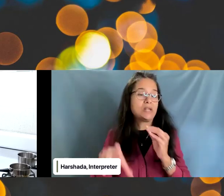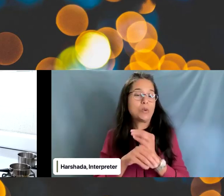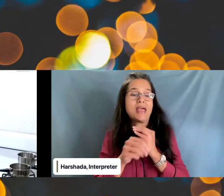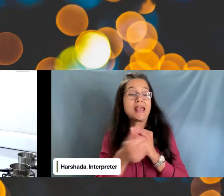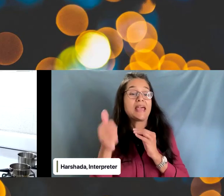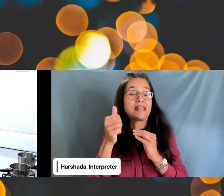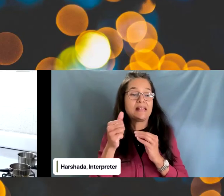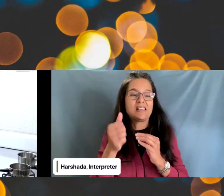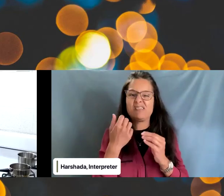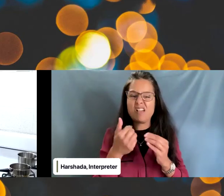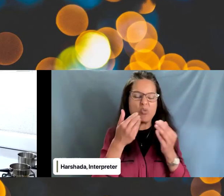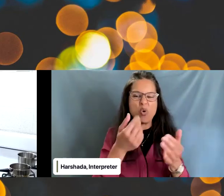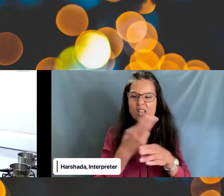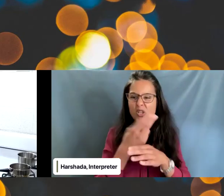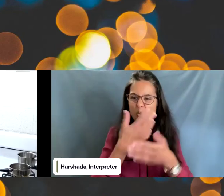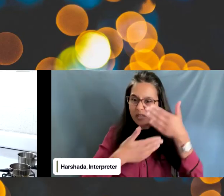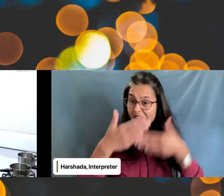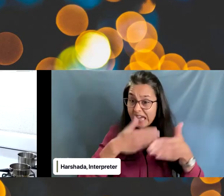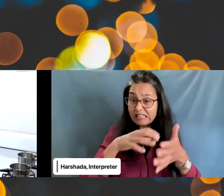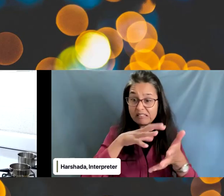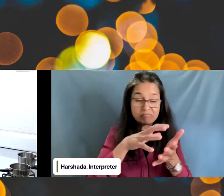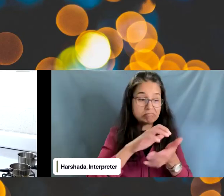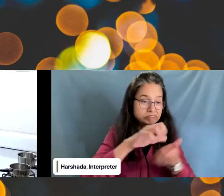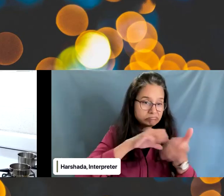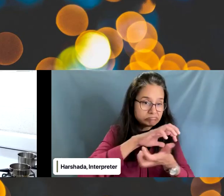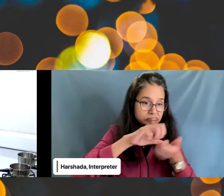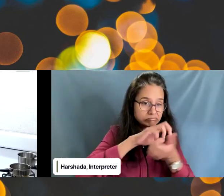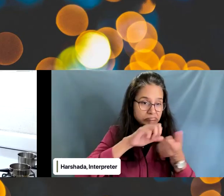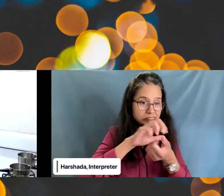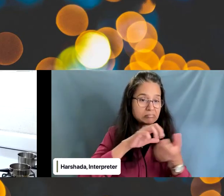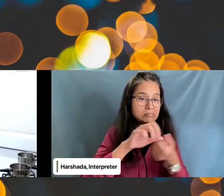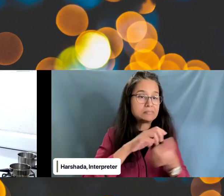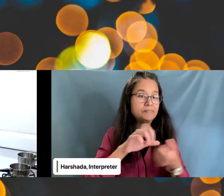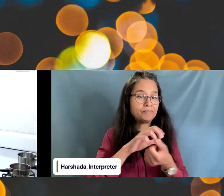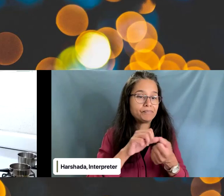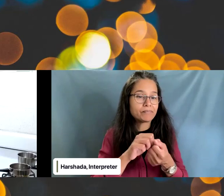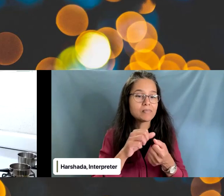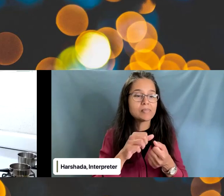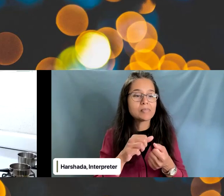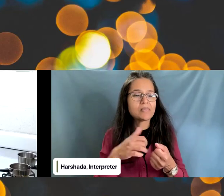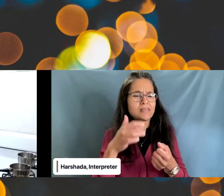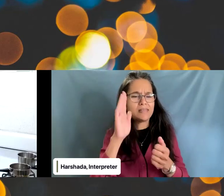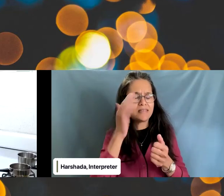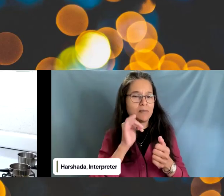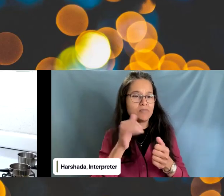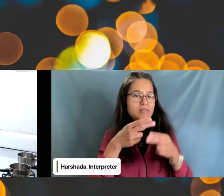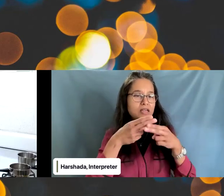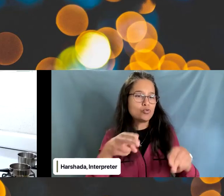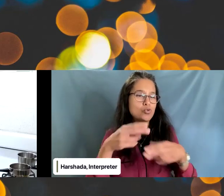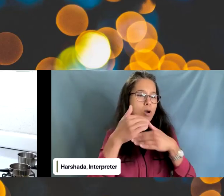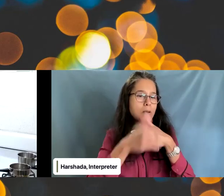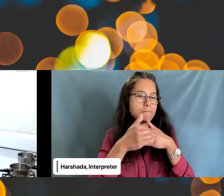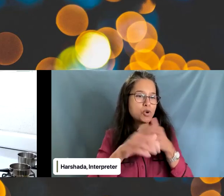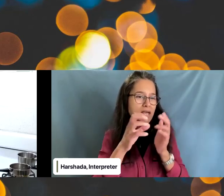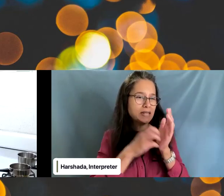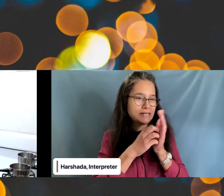a shortbread kind of texture. And I love this because it's an easy crust recipe that doesn't,